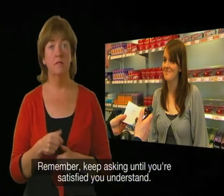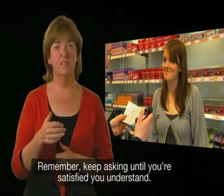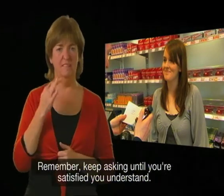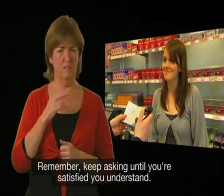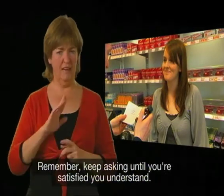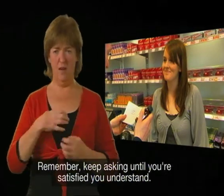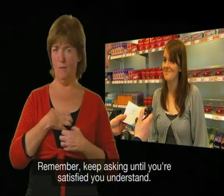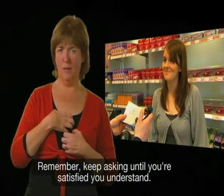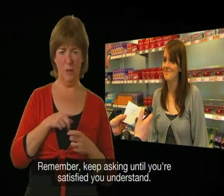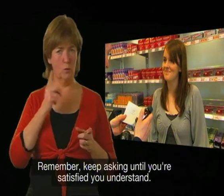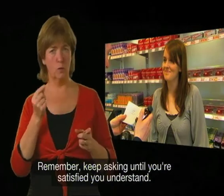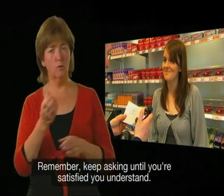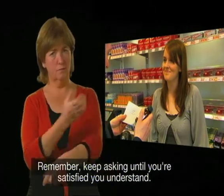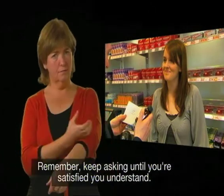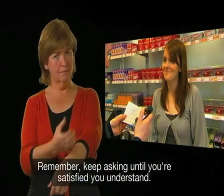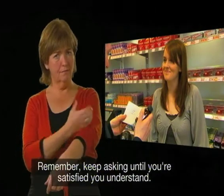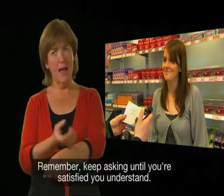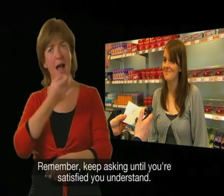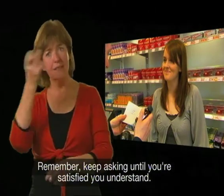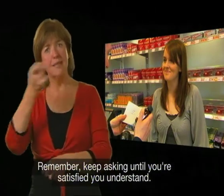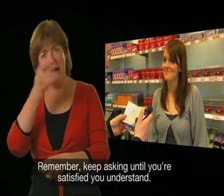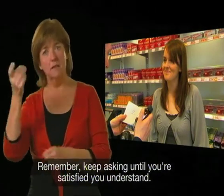Remember, keep asking until you're satisfied you understand.